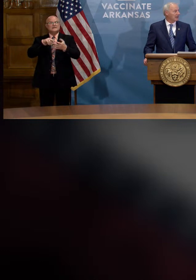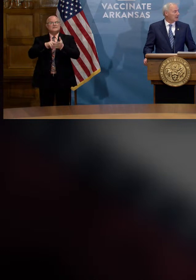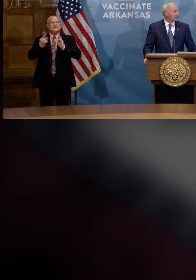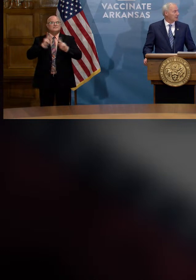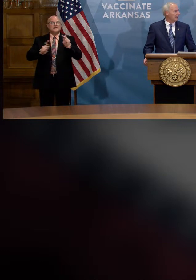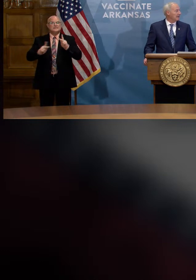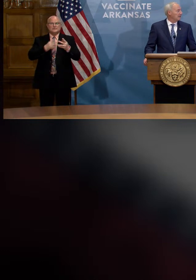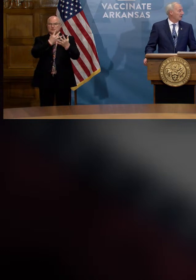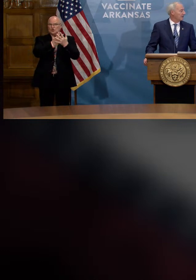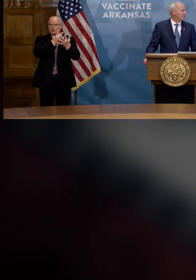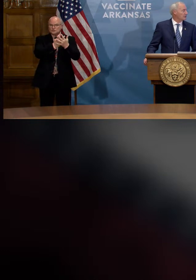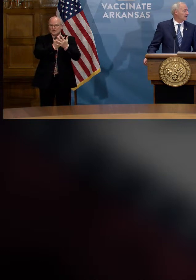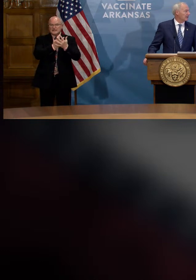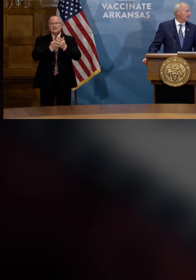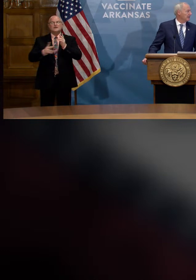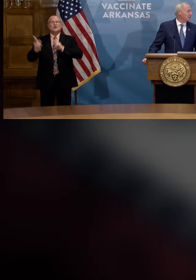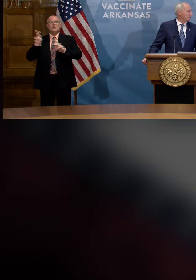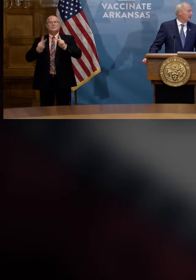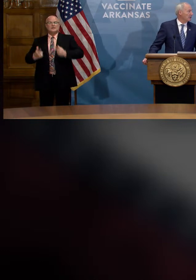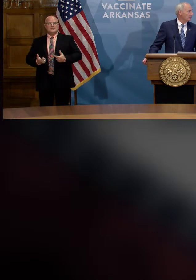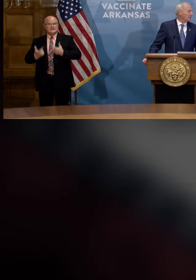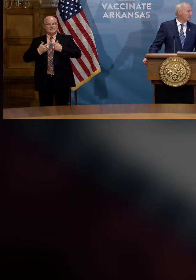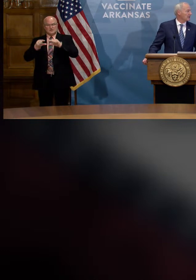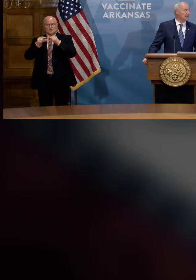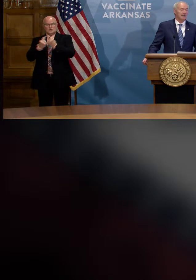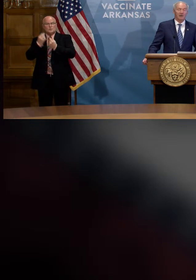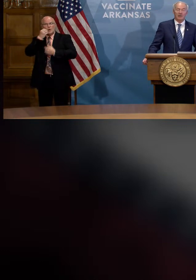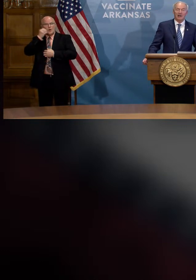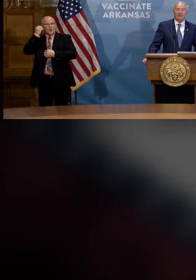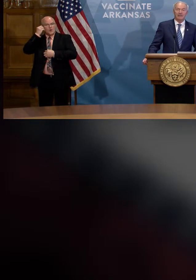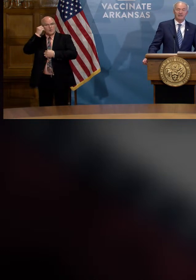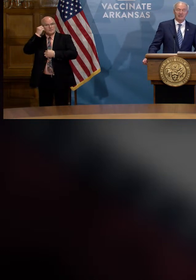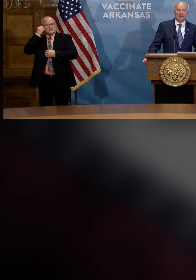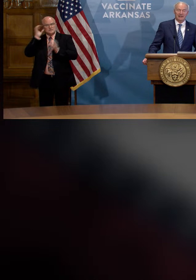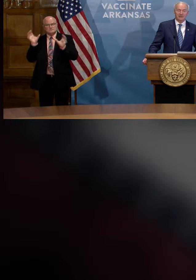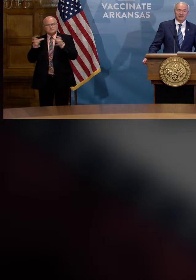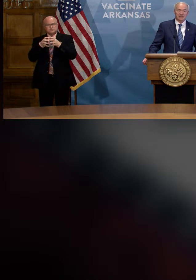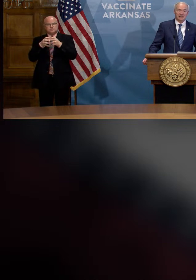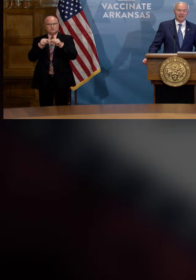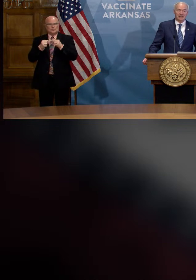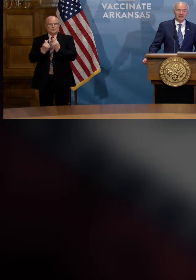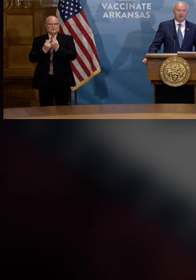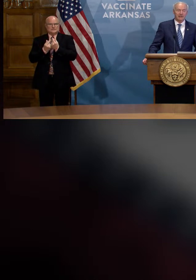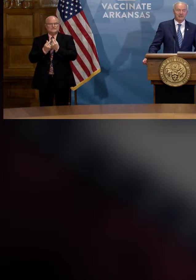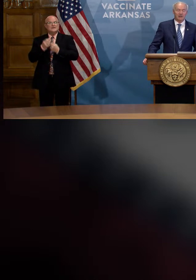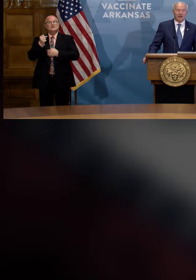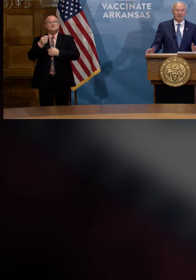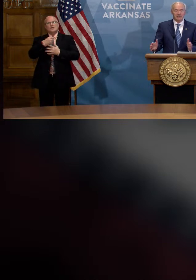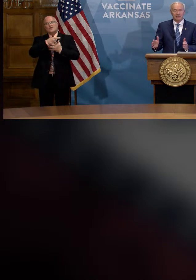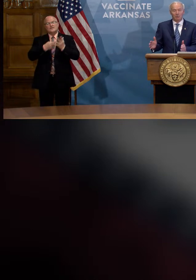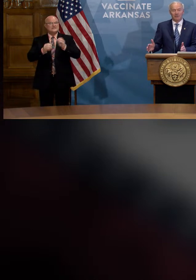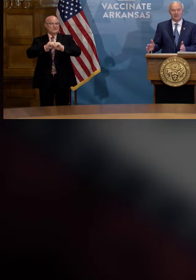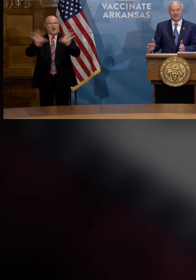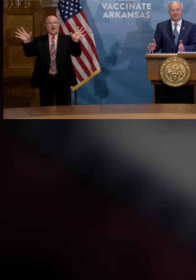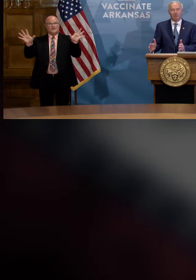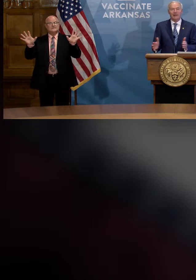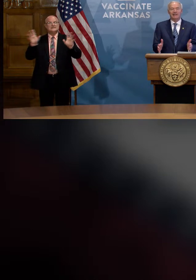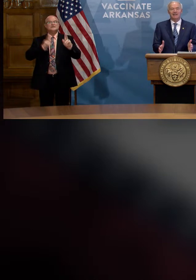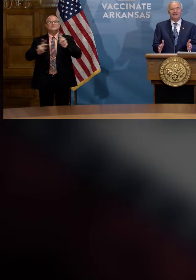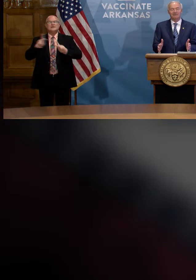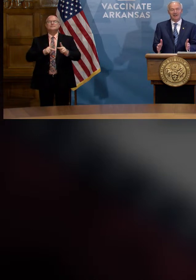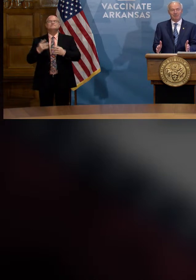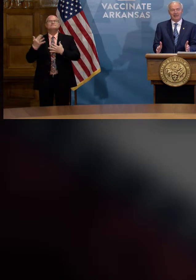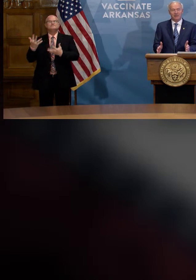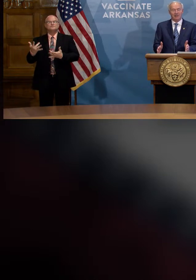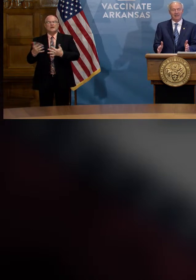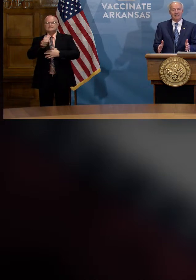that are incarcerated or those that are living in group homes or congregate settings. So these are obviously ones that have